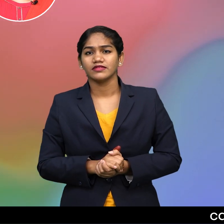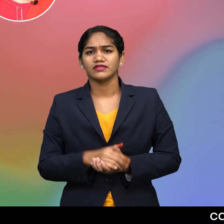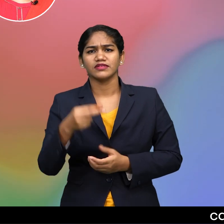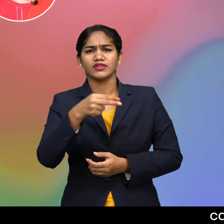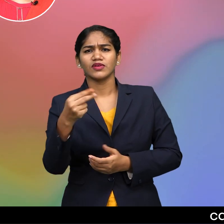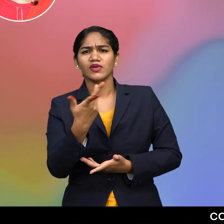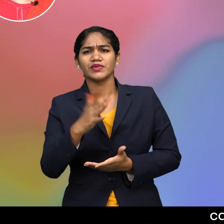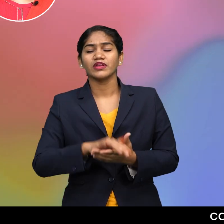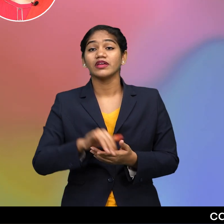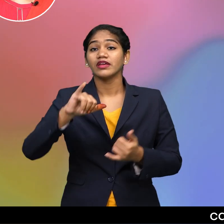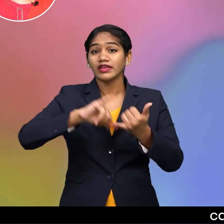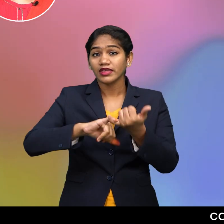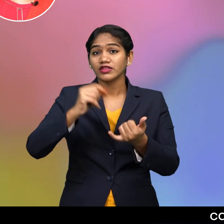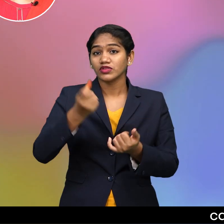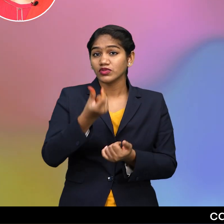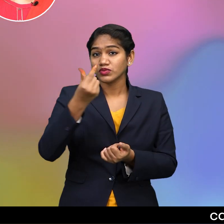called sulci